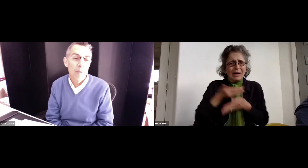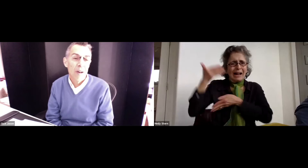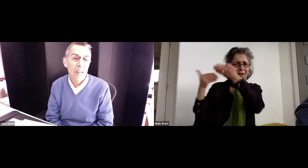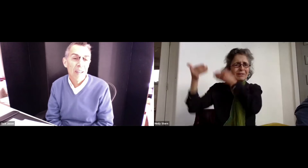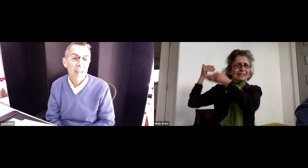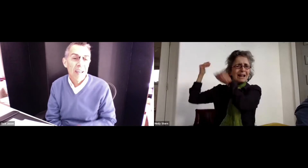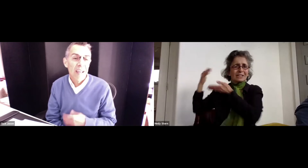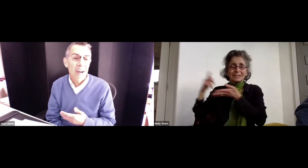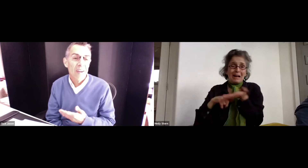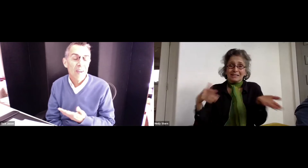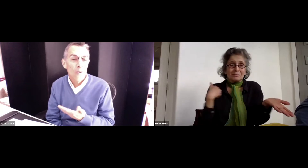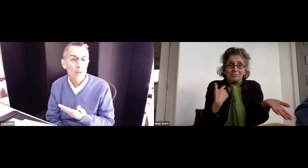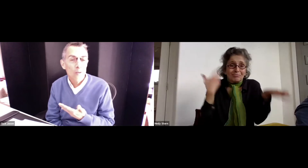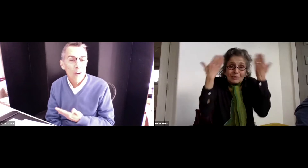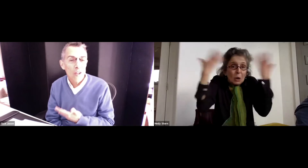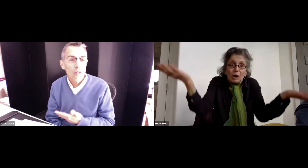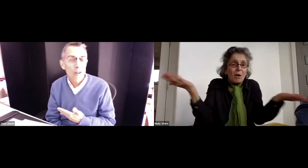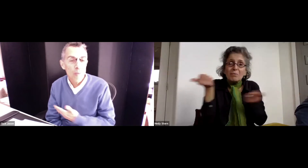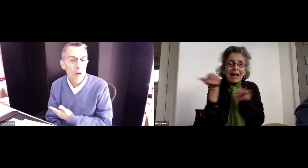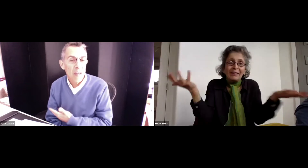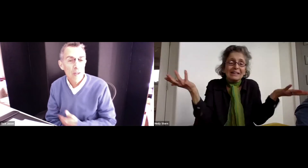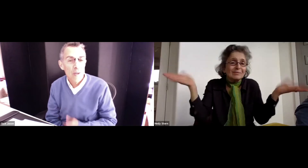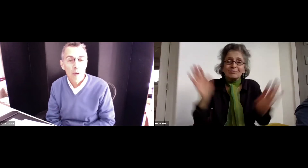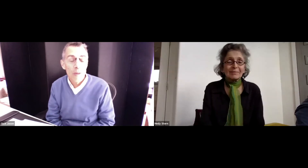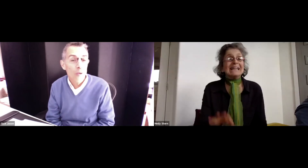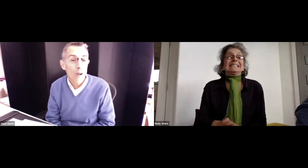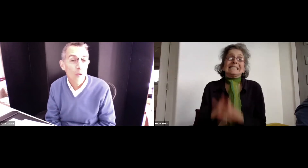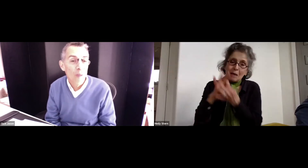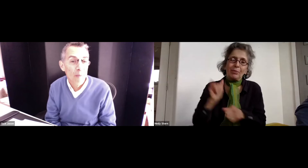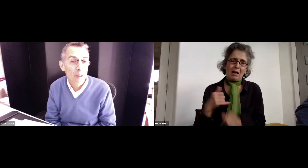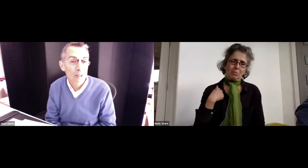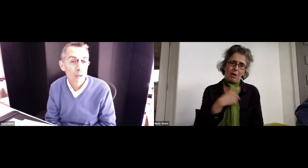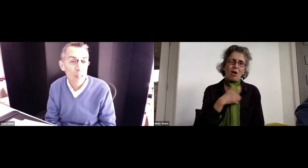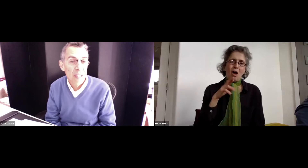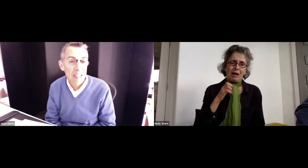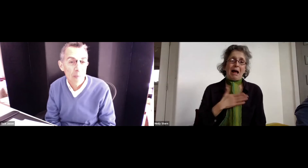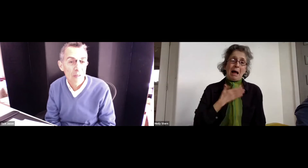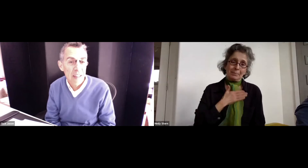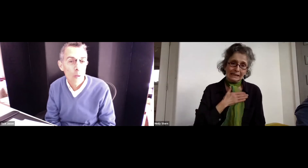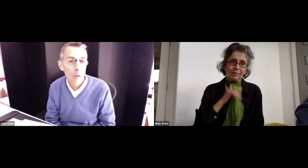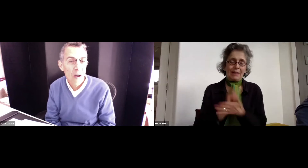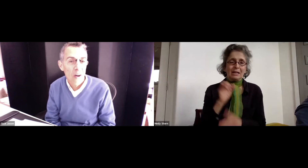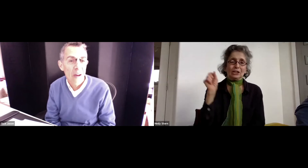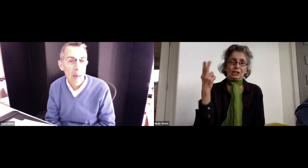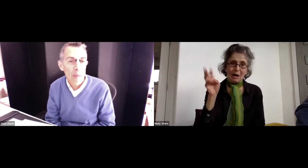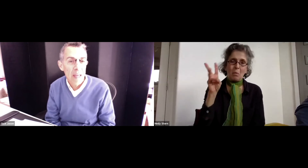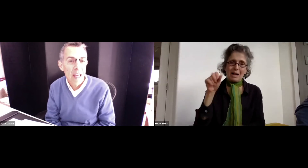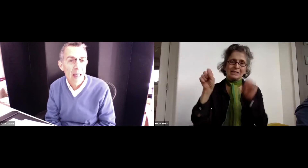that, our children are just part of the history, but we don't know what my mother's history is, except the fact that we are happy that